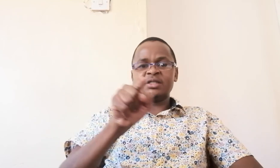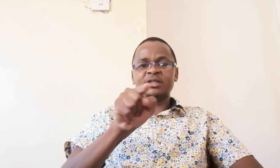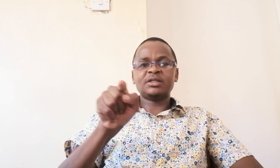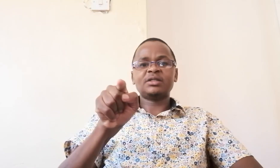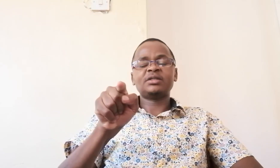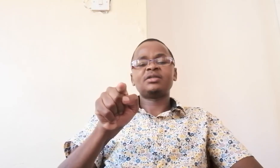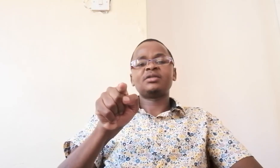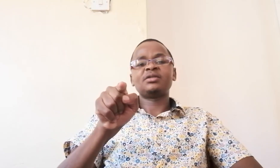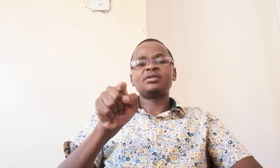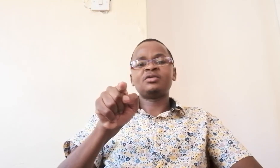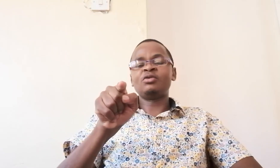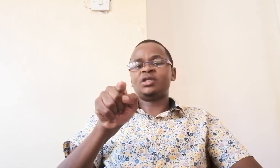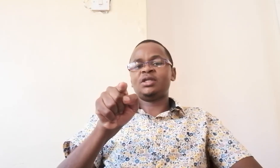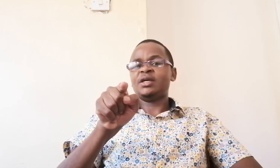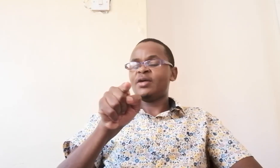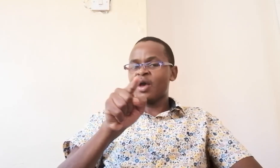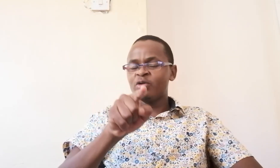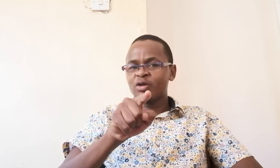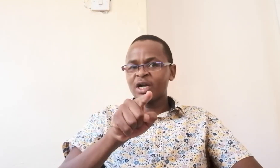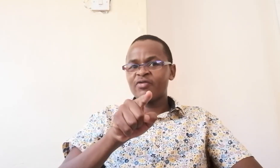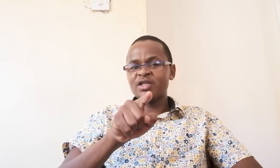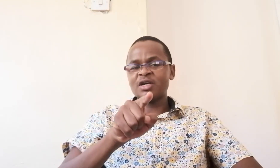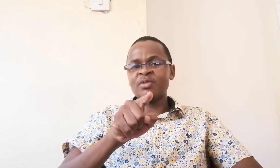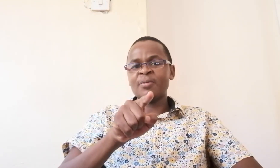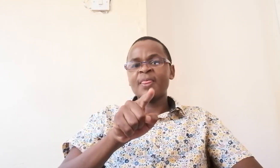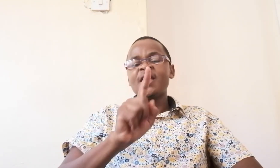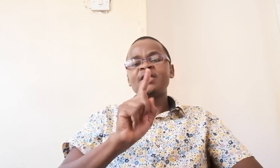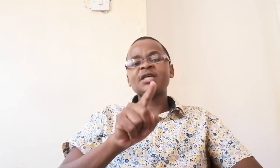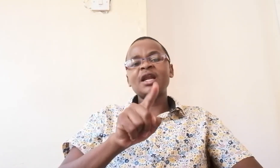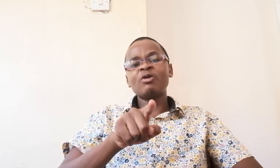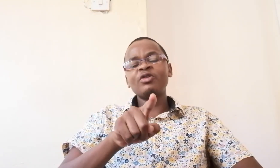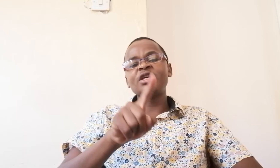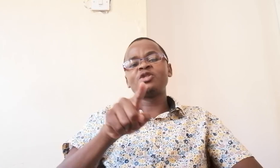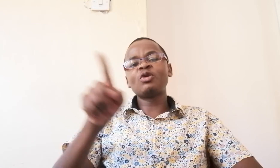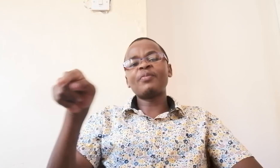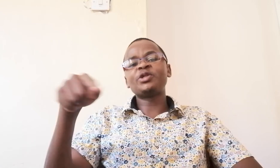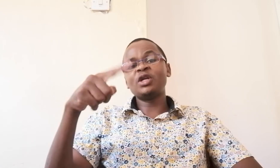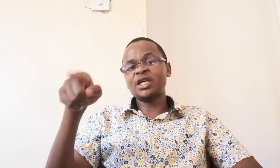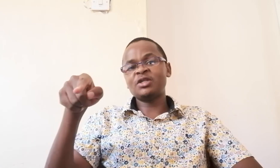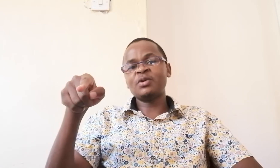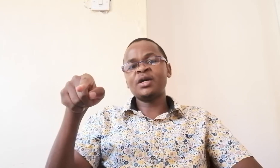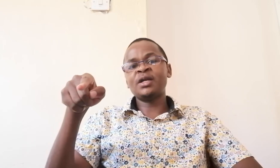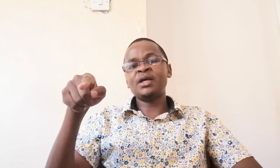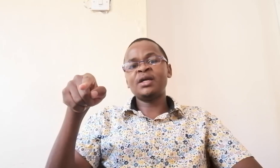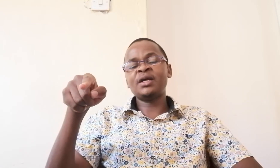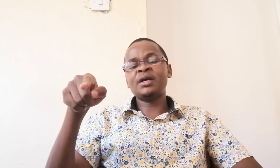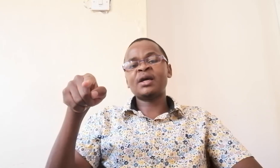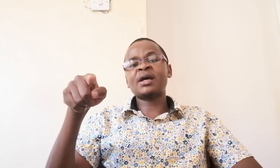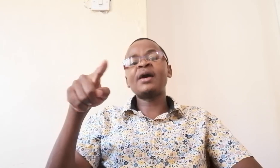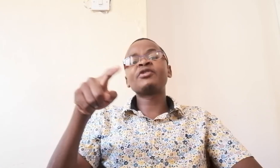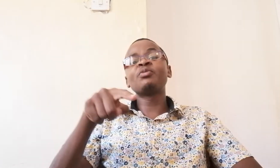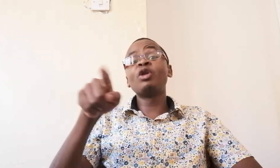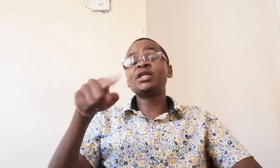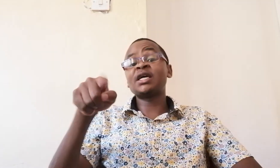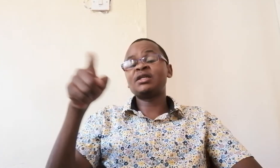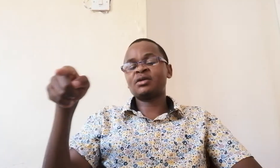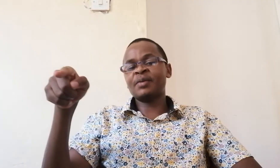Z. Good. I want to clarify something. In sign language, there is no capital letter and small letter and capital